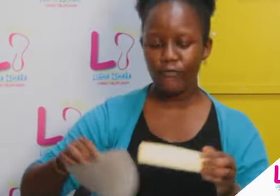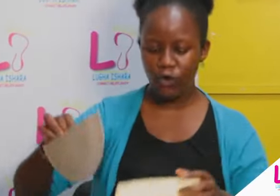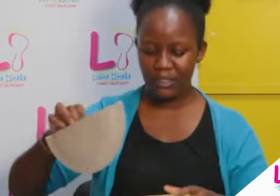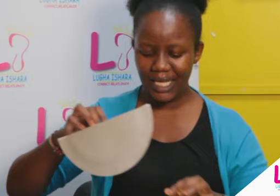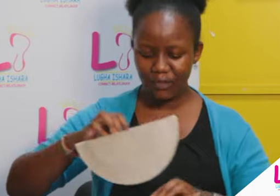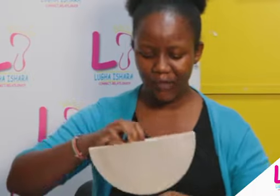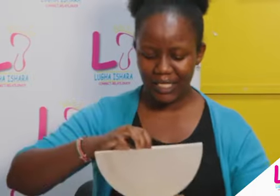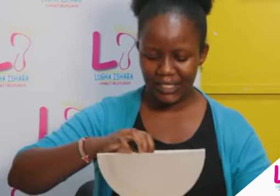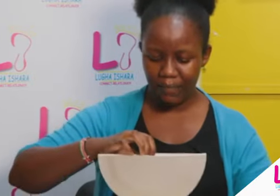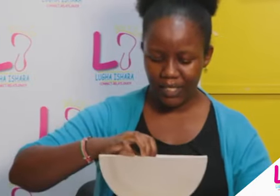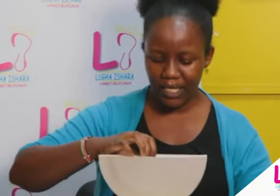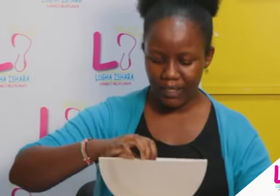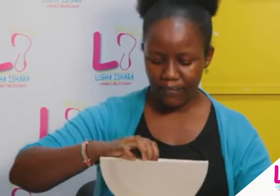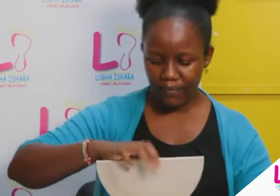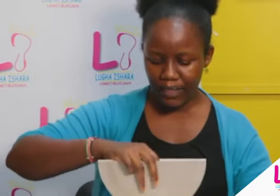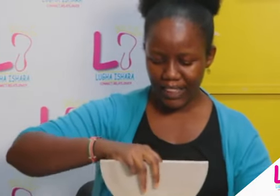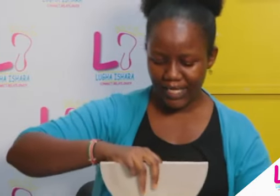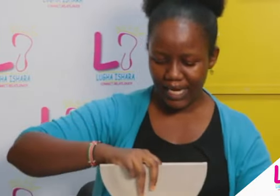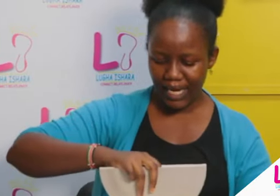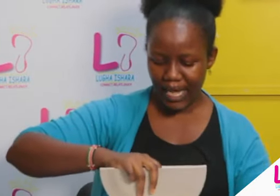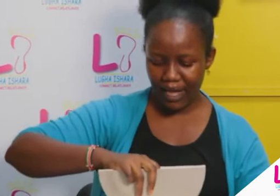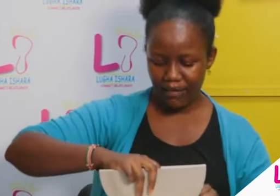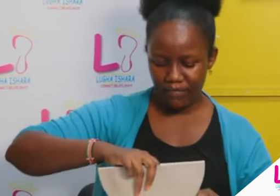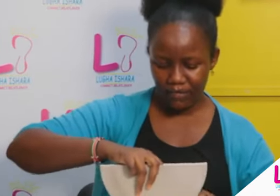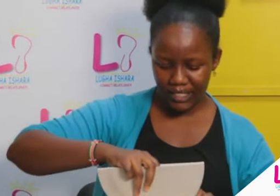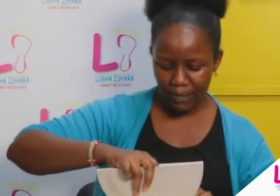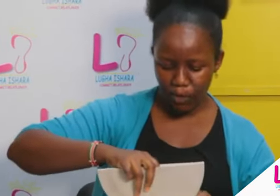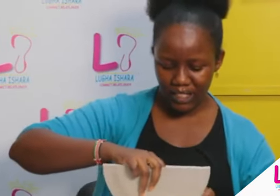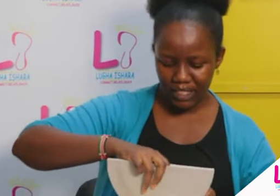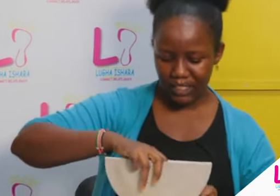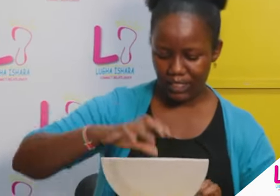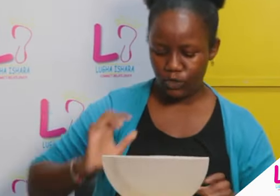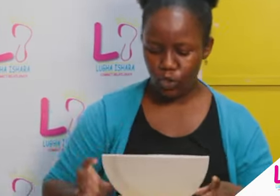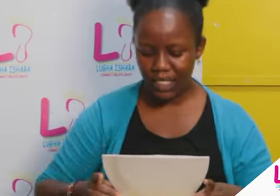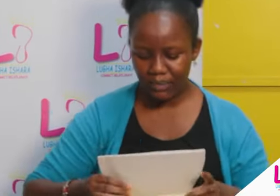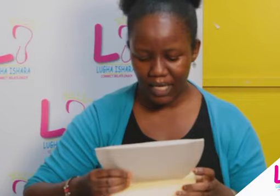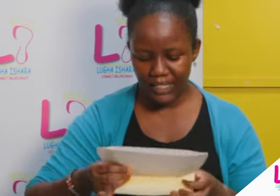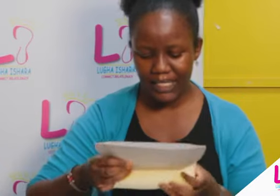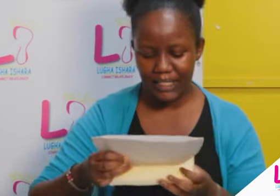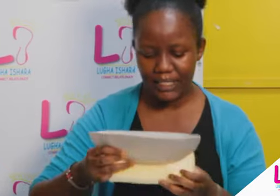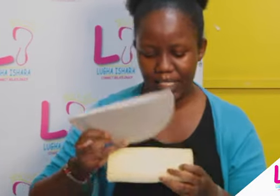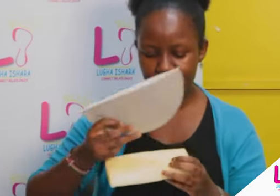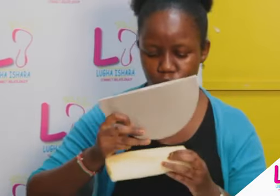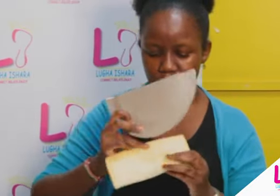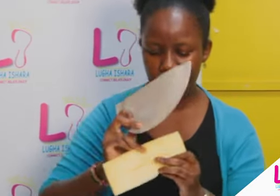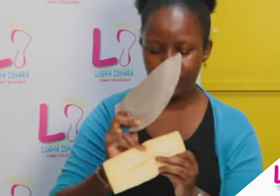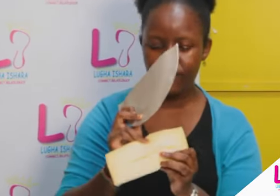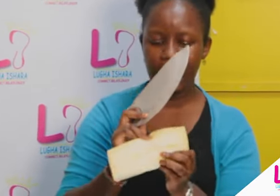foam, just find something that can have support it. So you just make a slit in between like